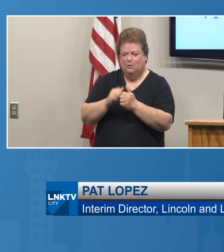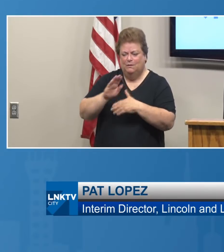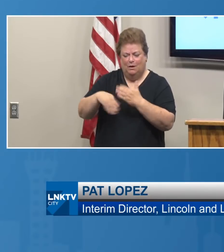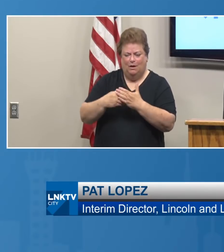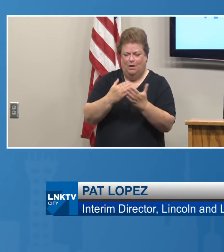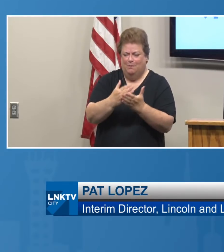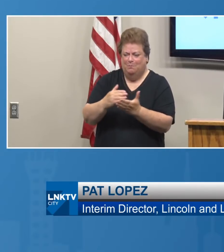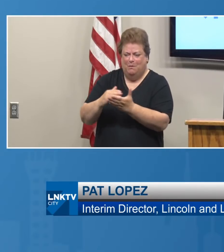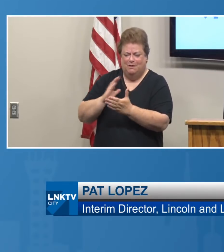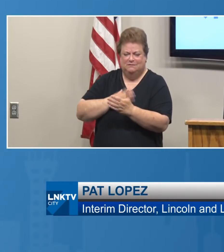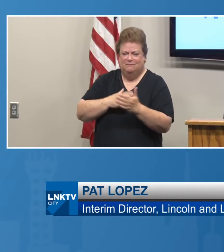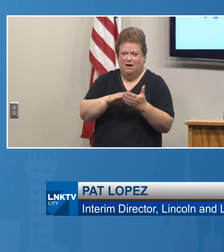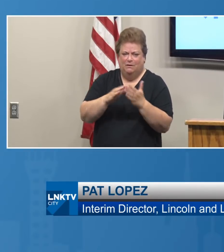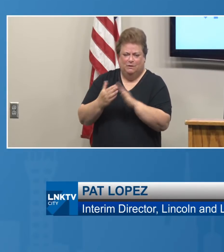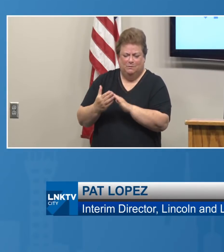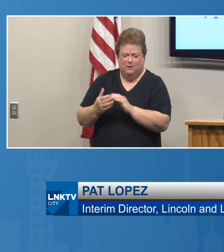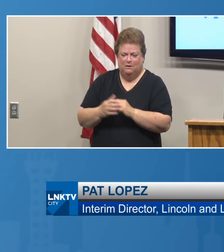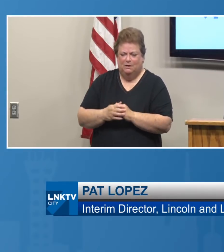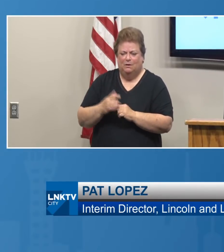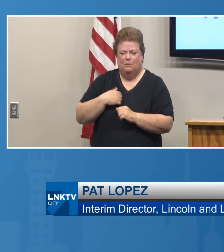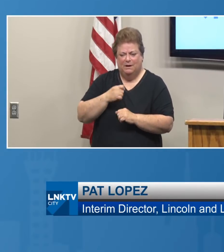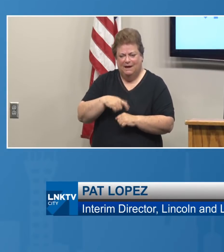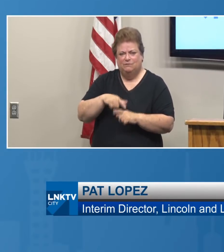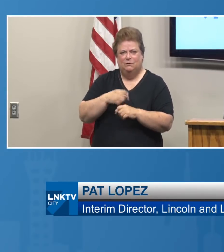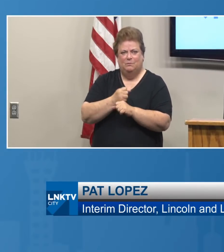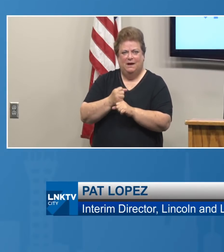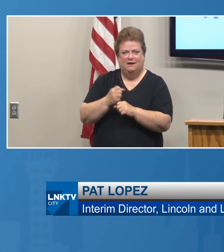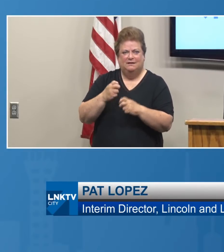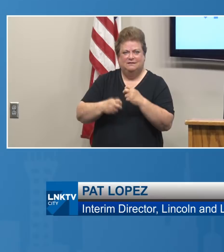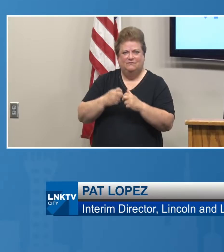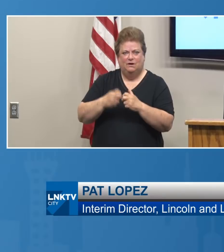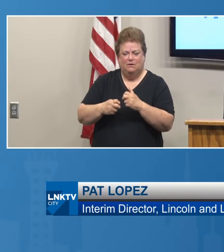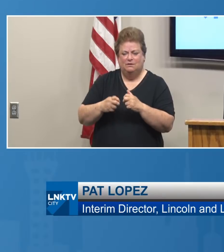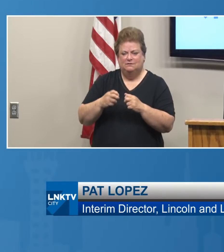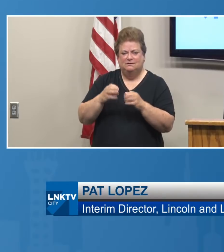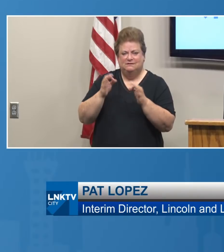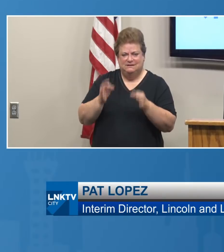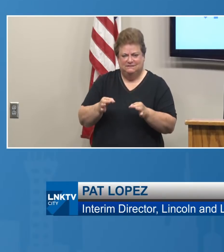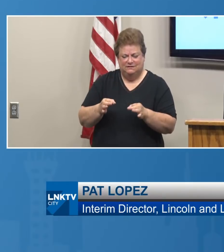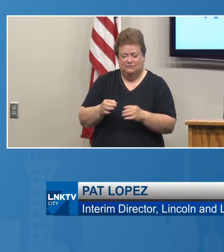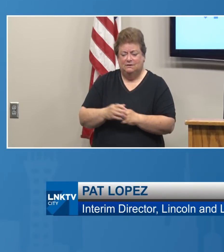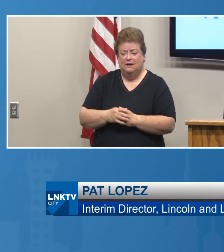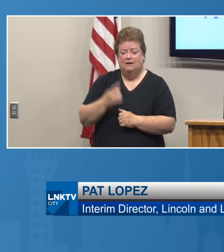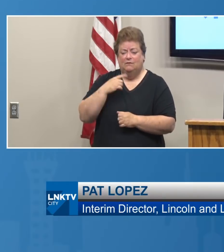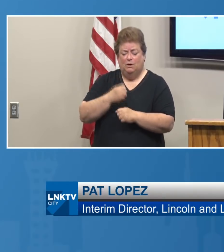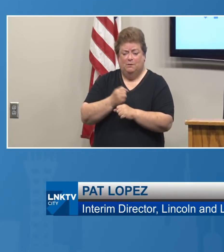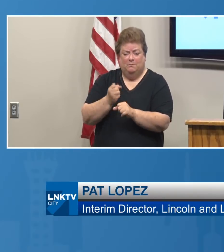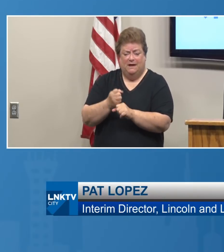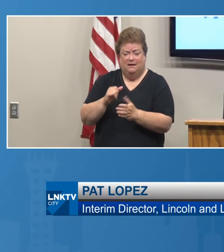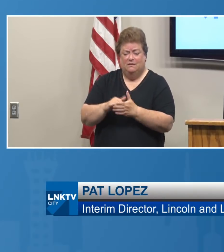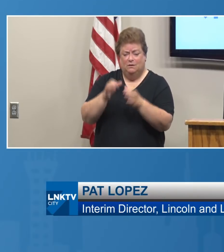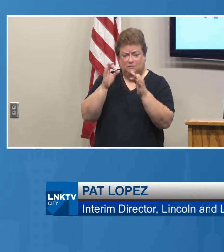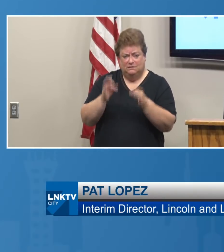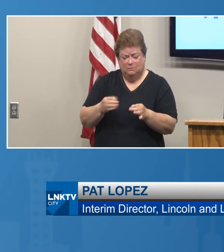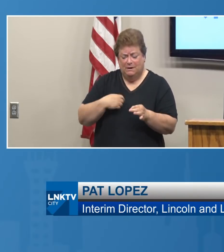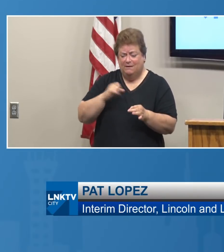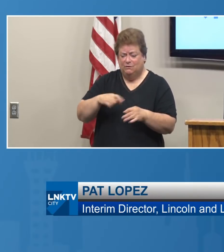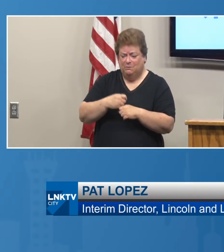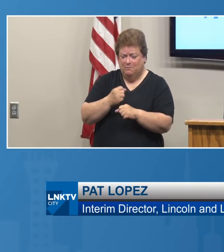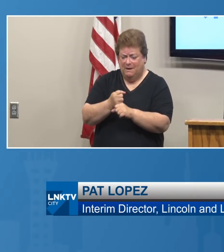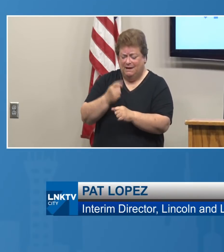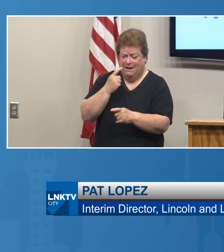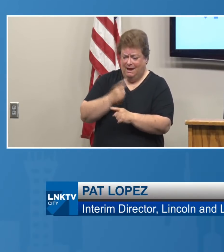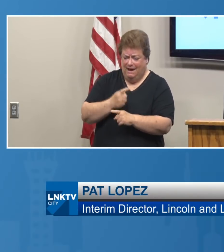community. We have had to make difficult decisions. In making those decisions, we have used accurate